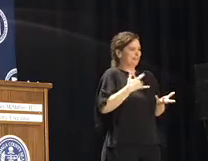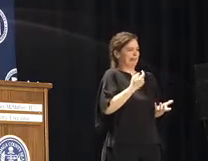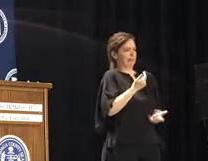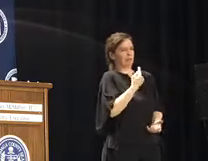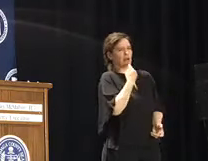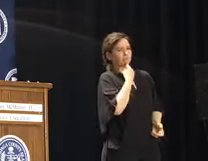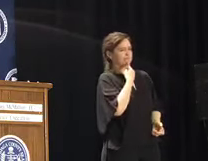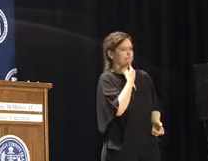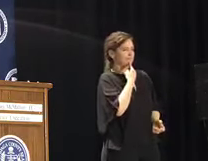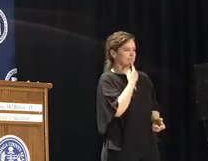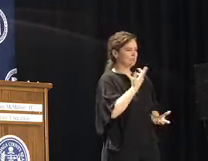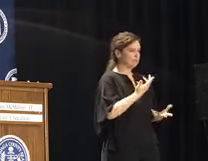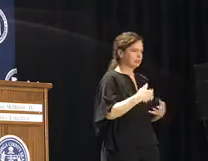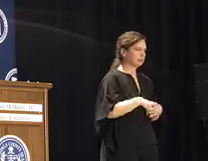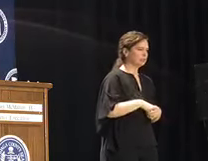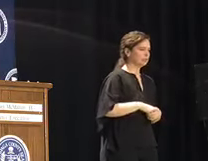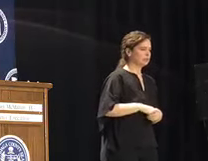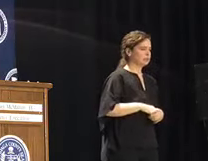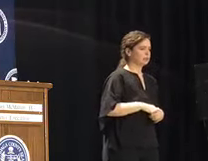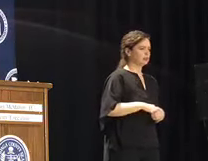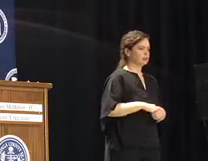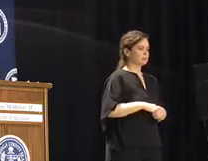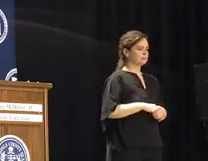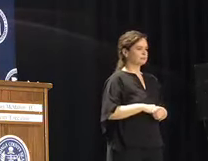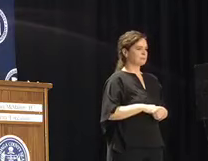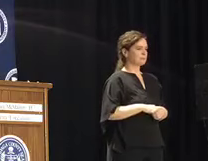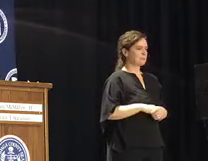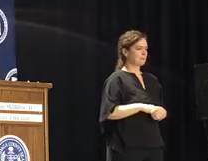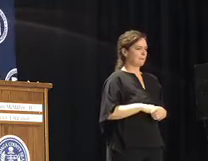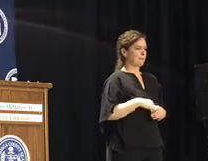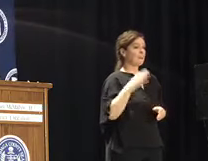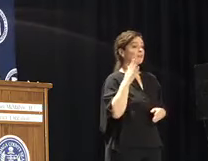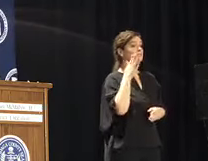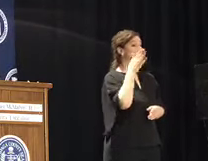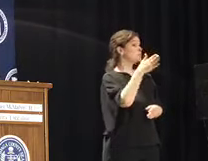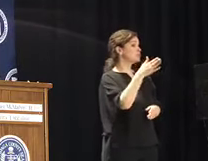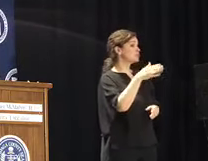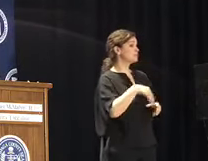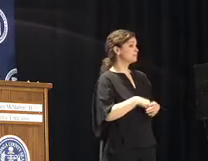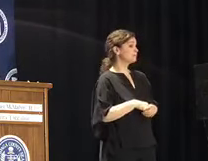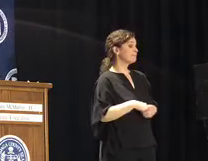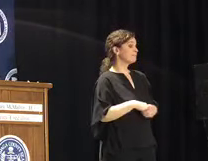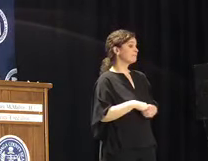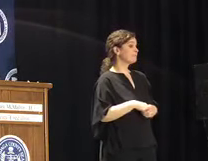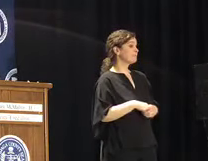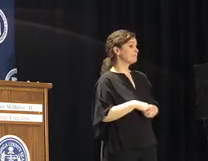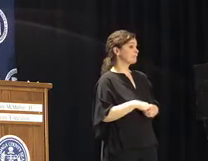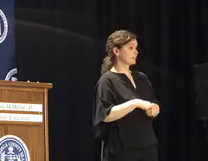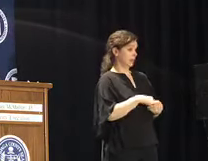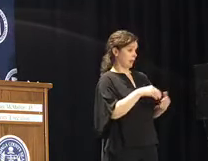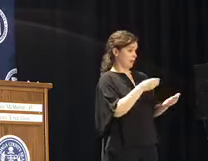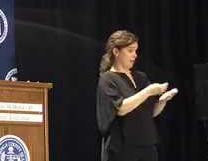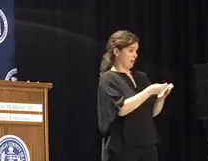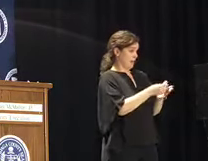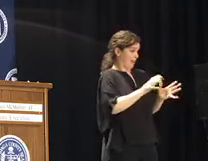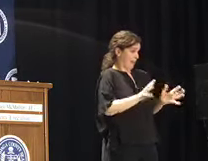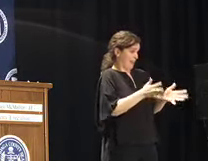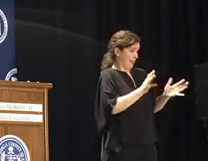Certainly, part of any future stimulus package needs to look at the